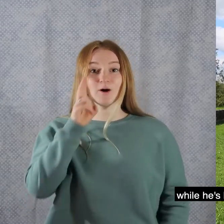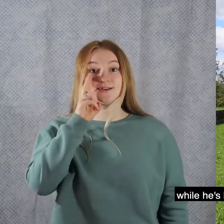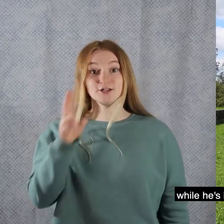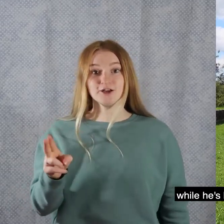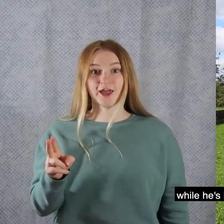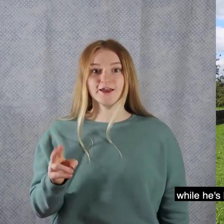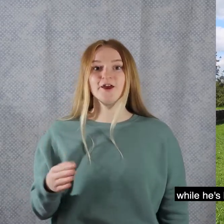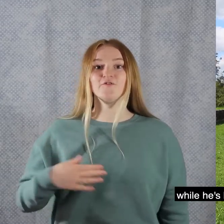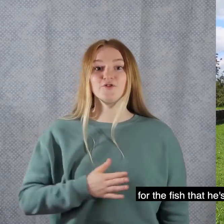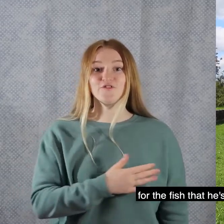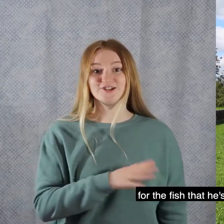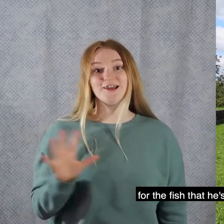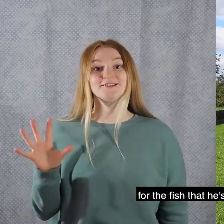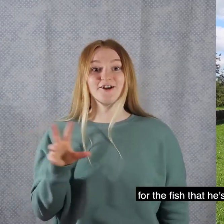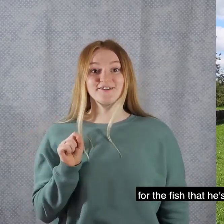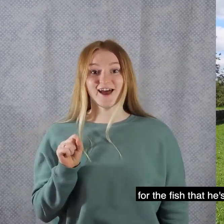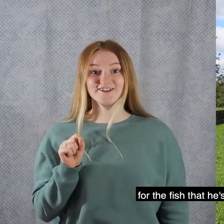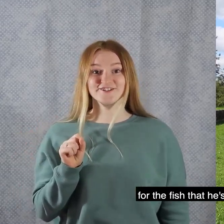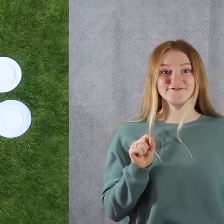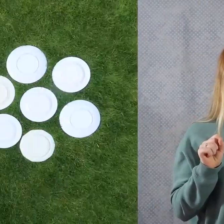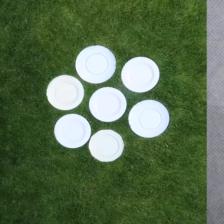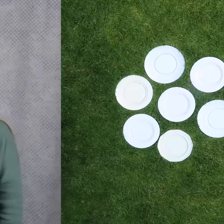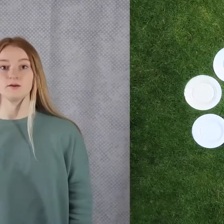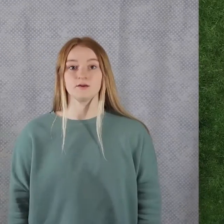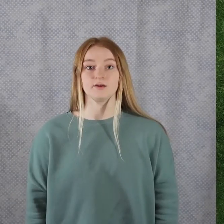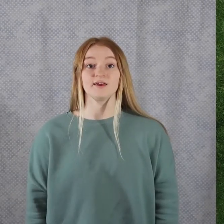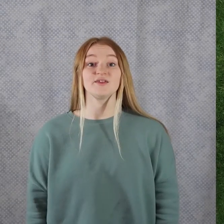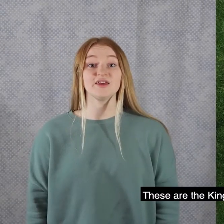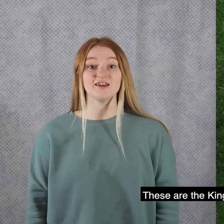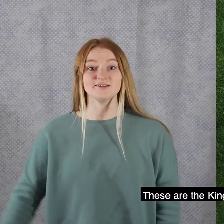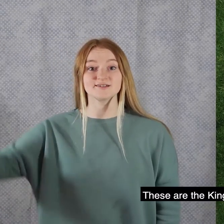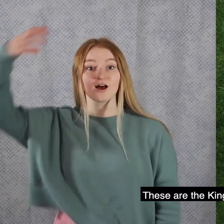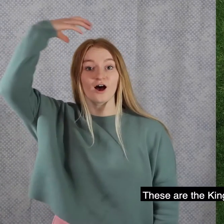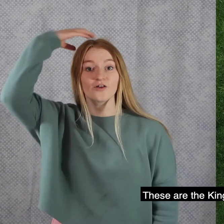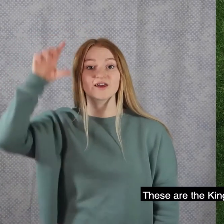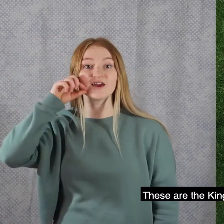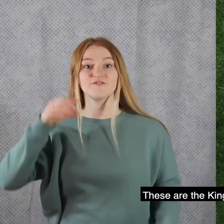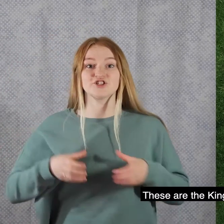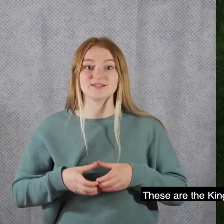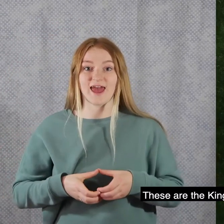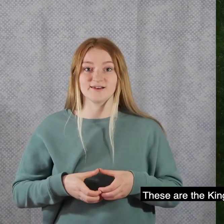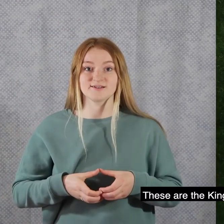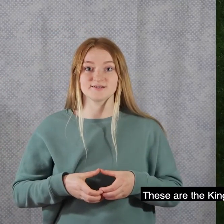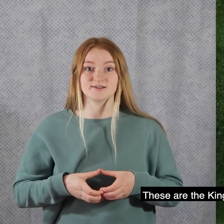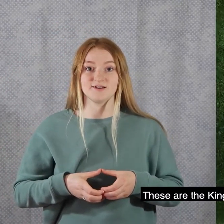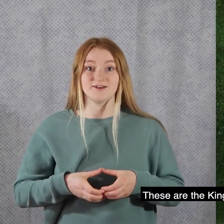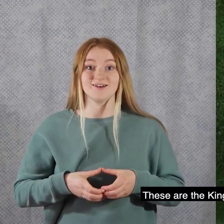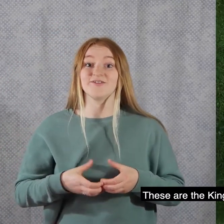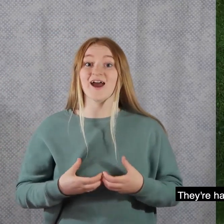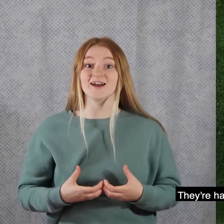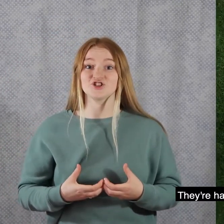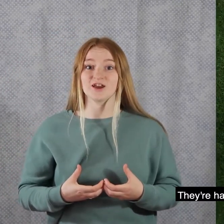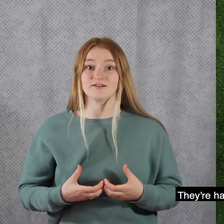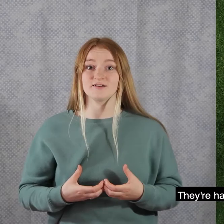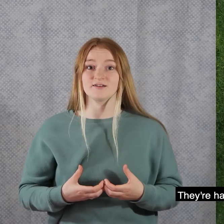dance while he's looking for the fish that he's going to catch. These are the kingfisher's eggs.